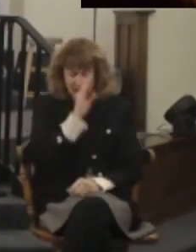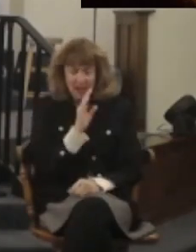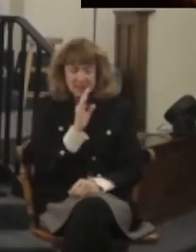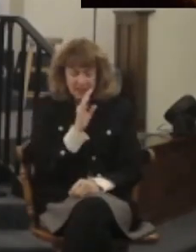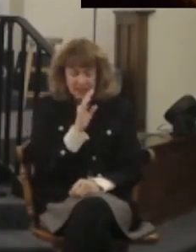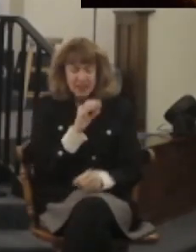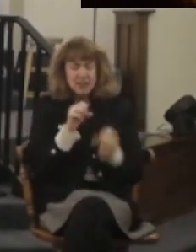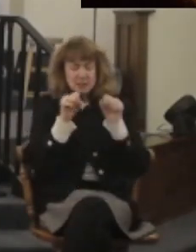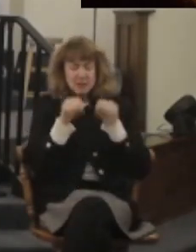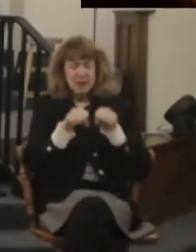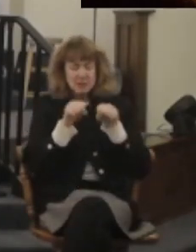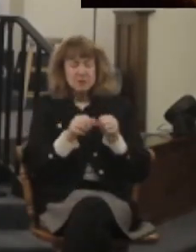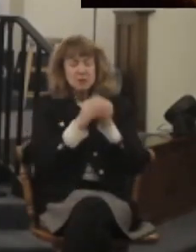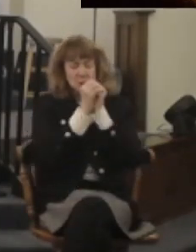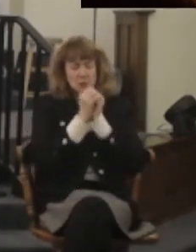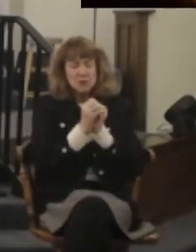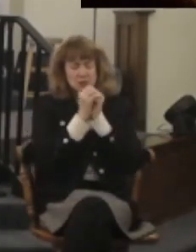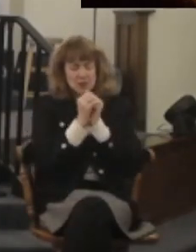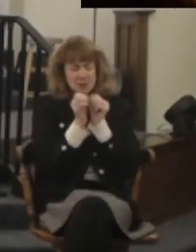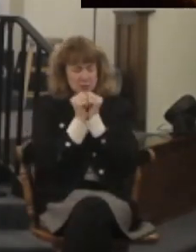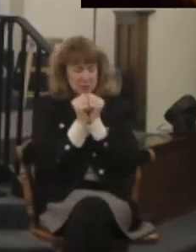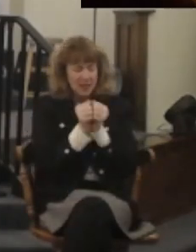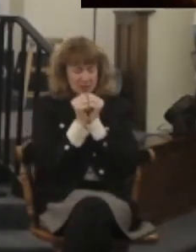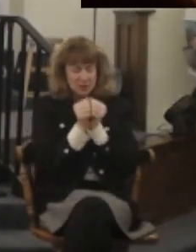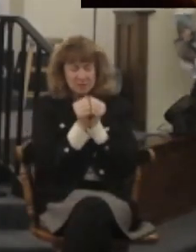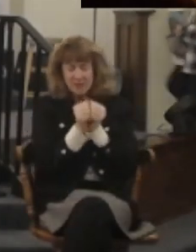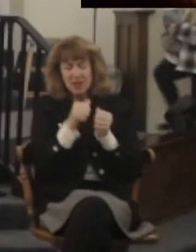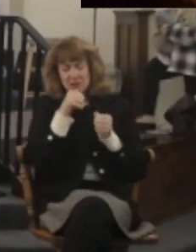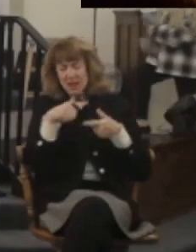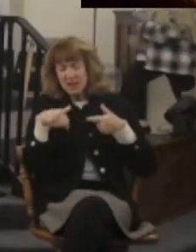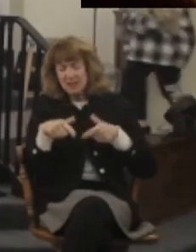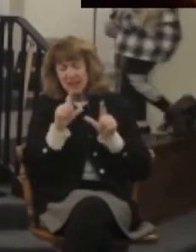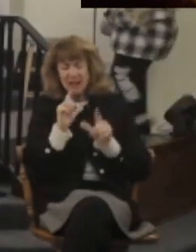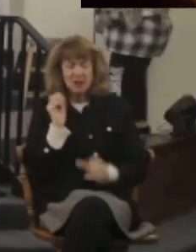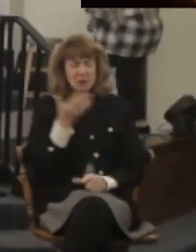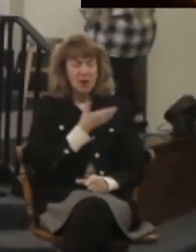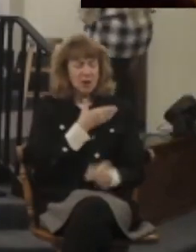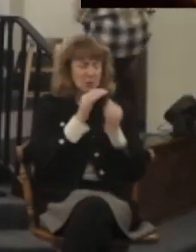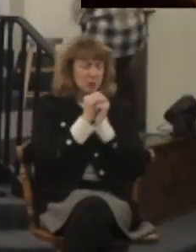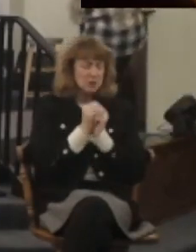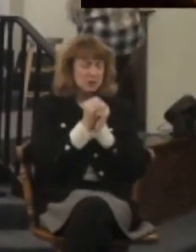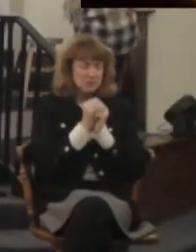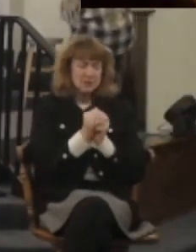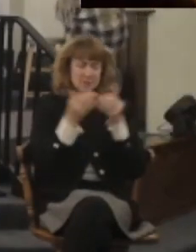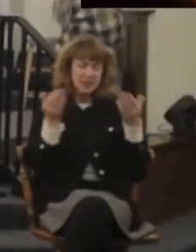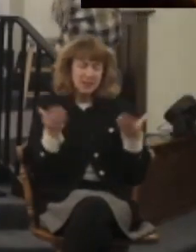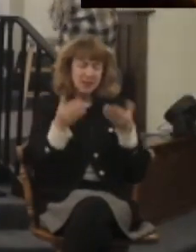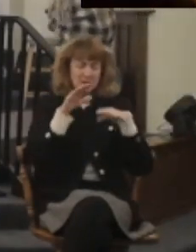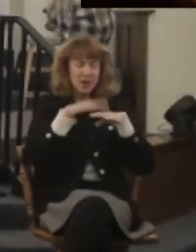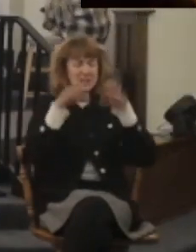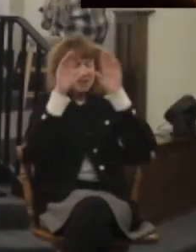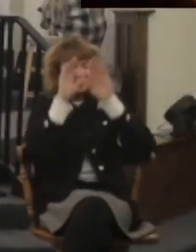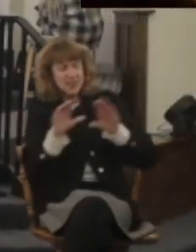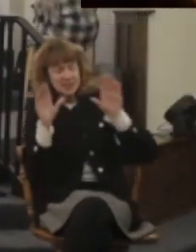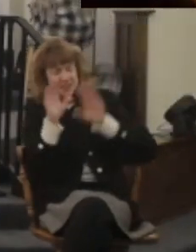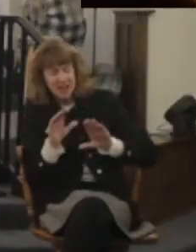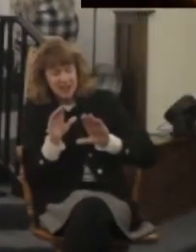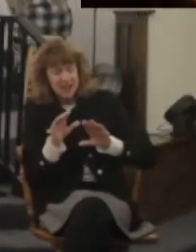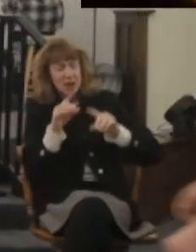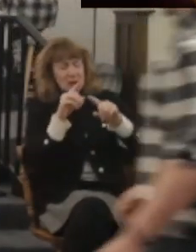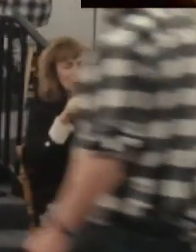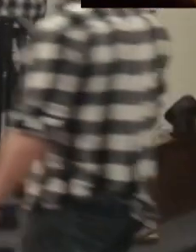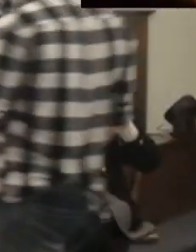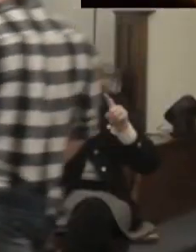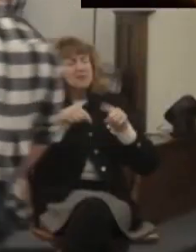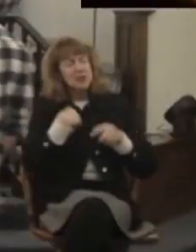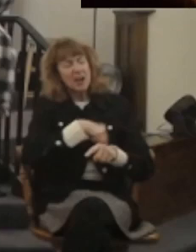to worship together. Do not allow our worship just to be here on Sundays, but allow our worship to overflow